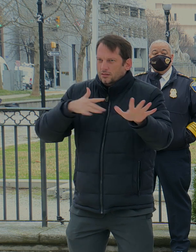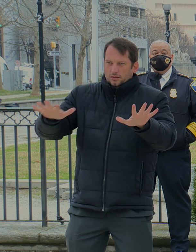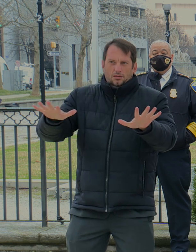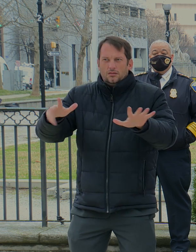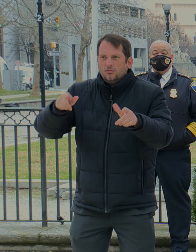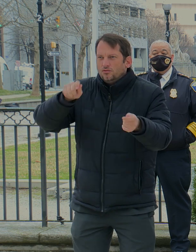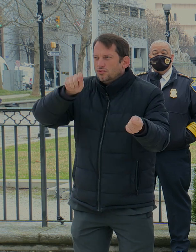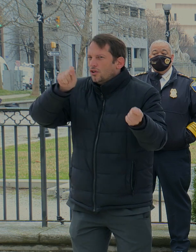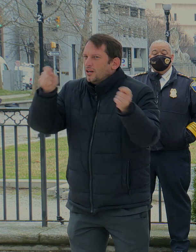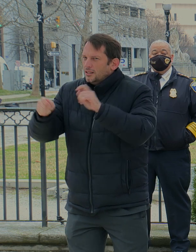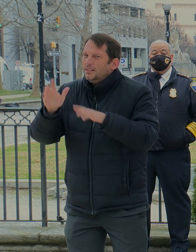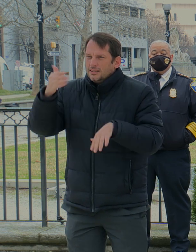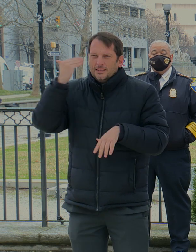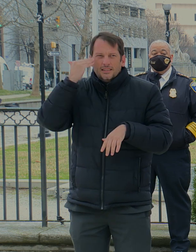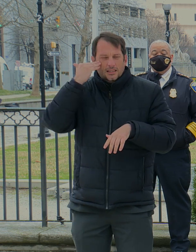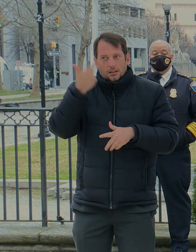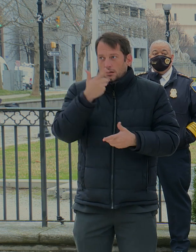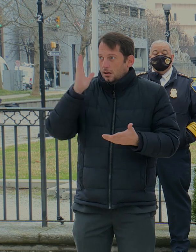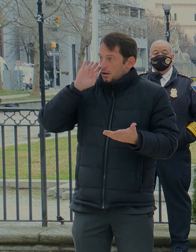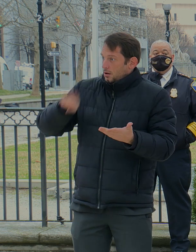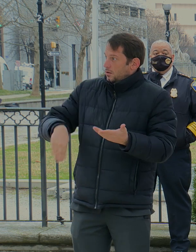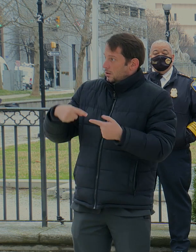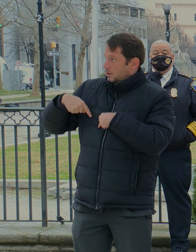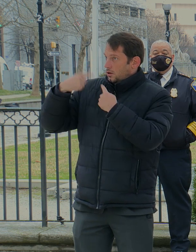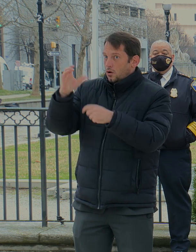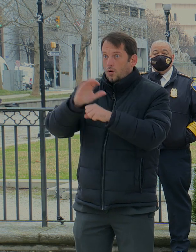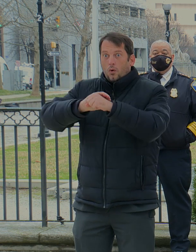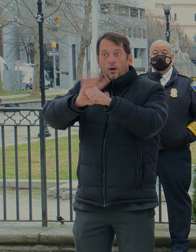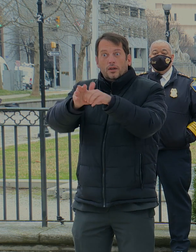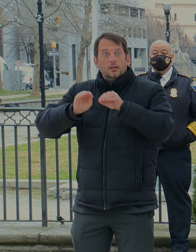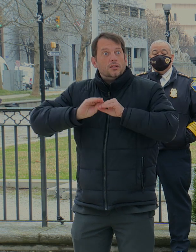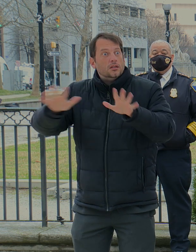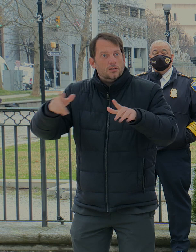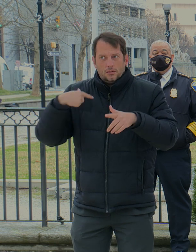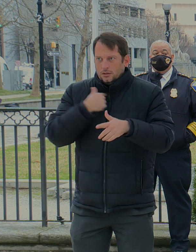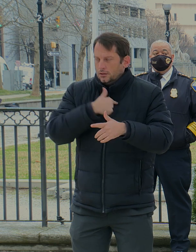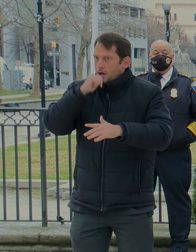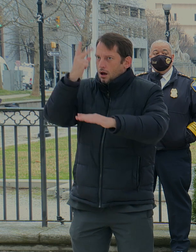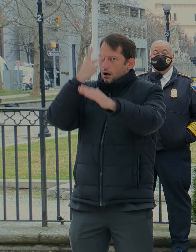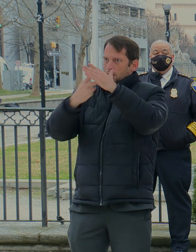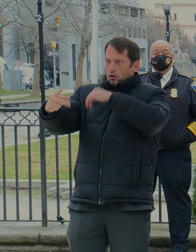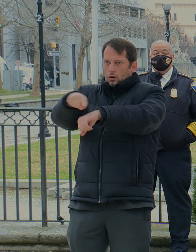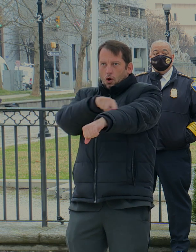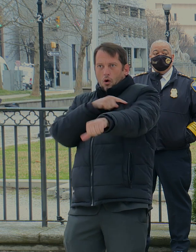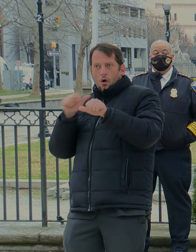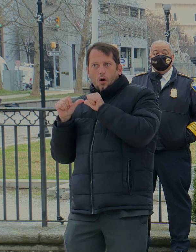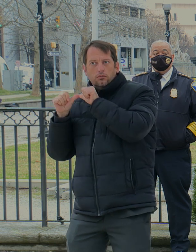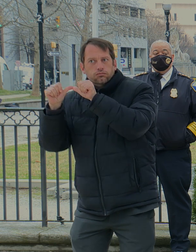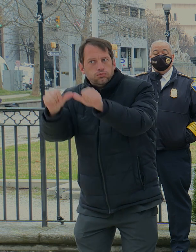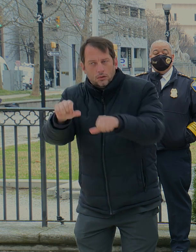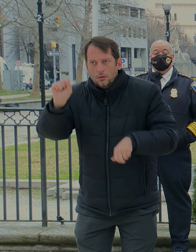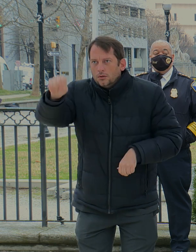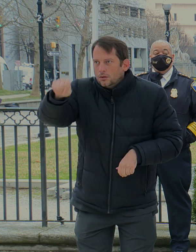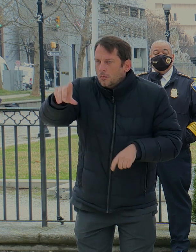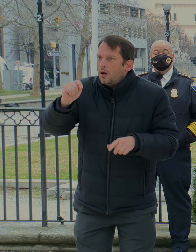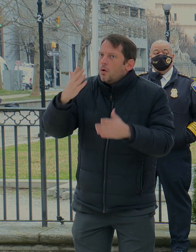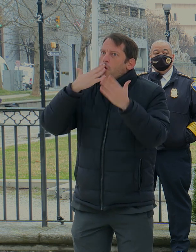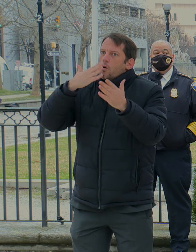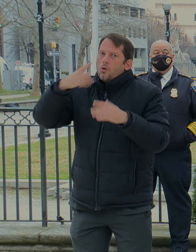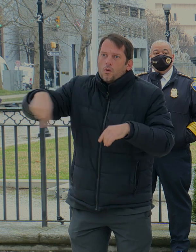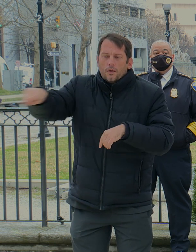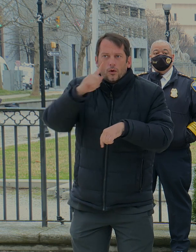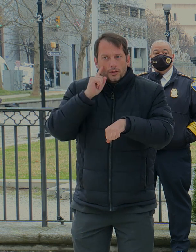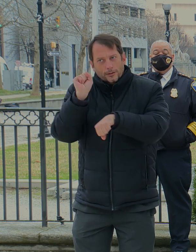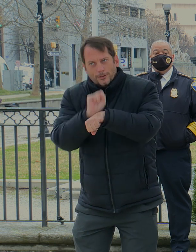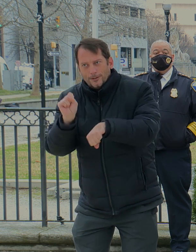us had imagined in the beginning. And the efforts to keep yourself and those around you safe, from